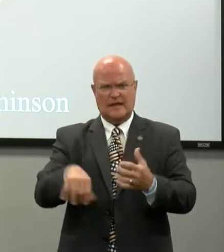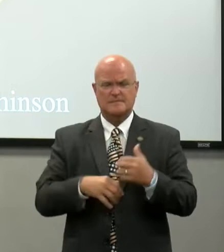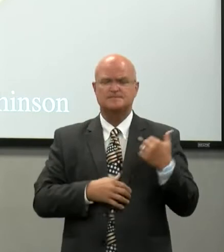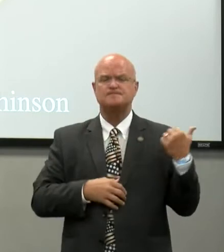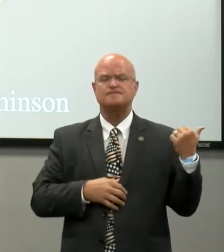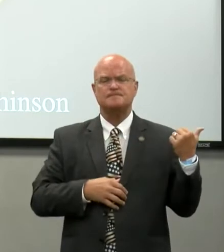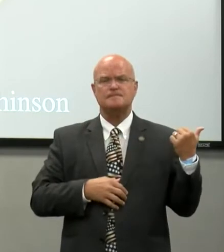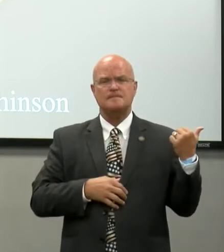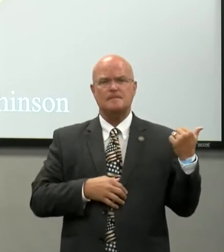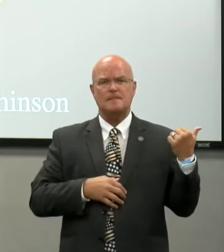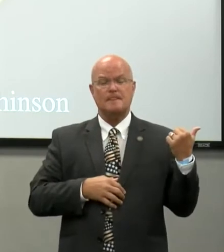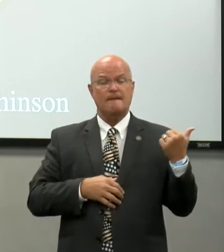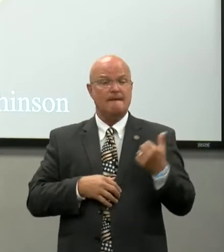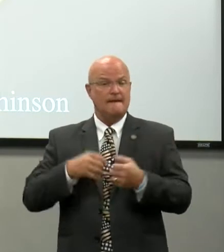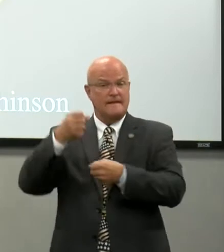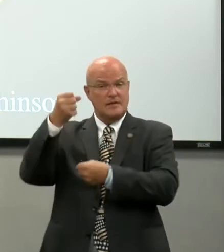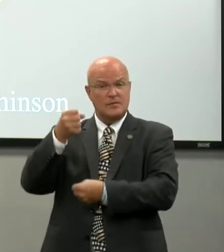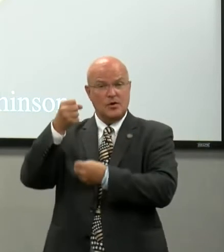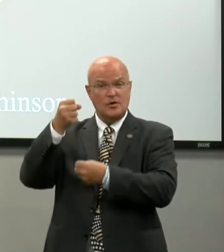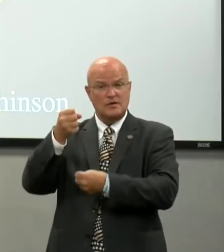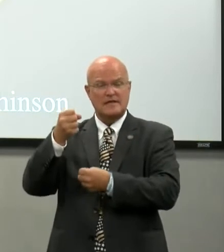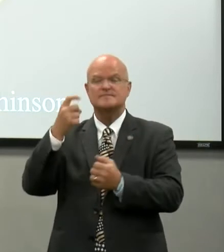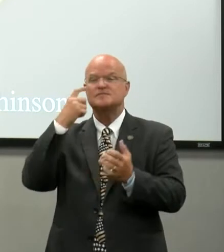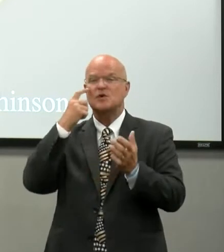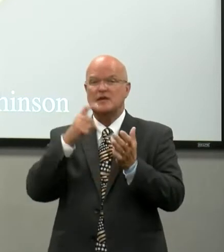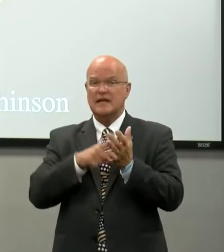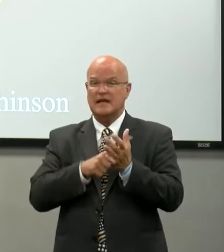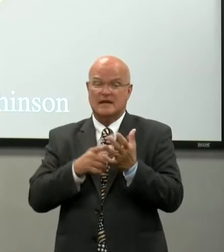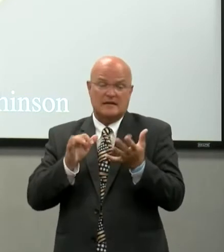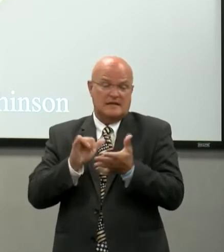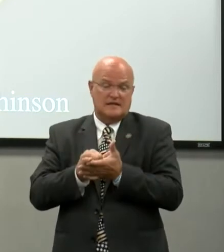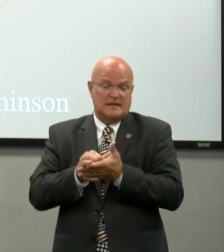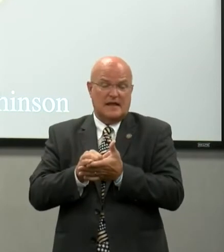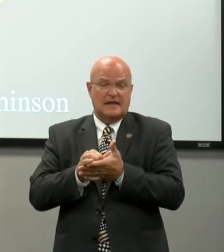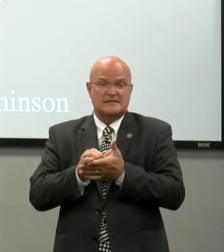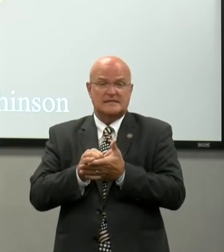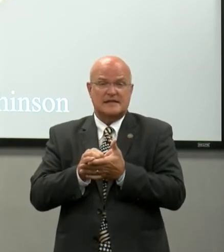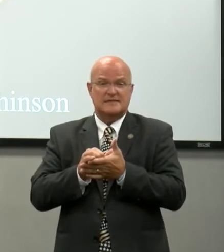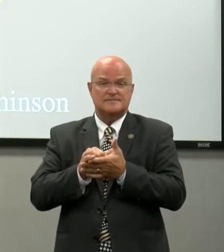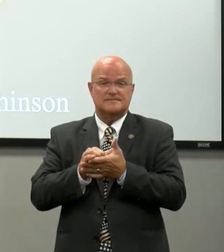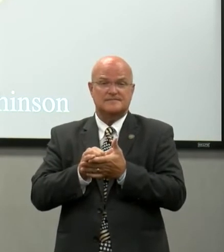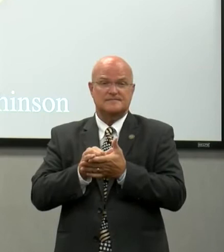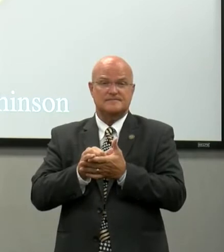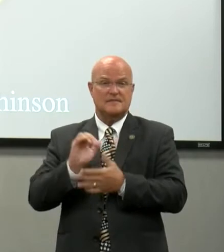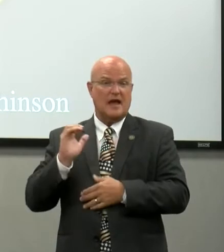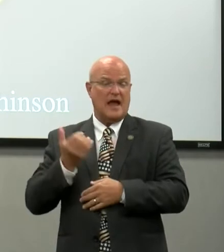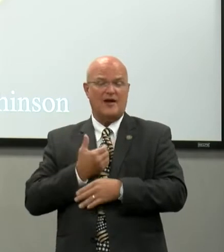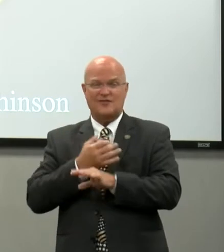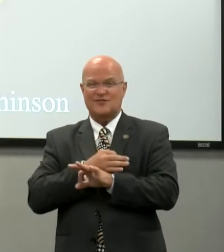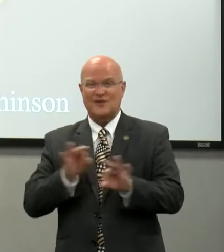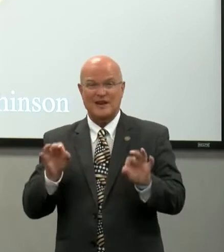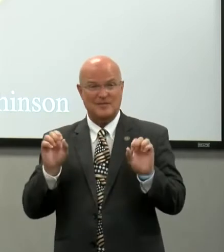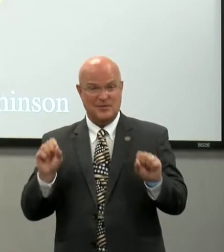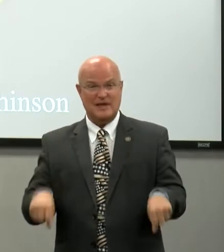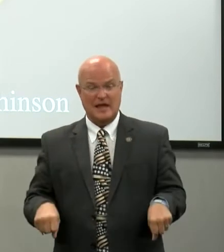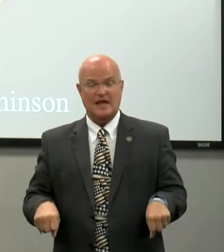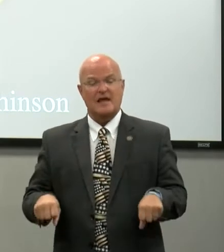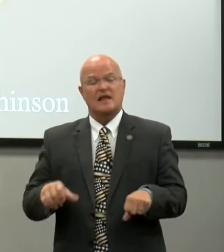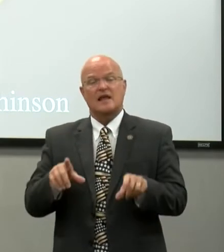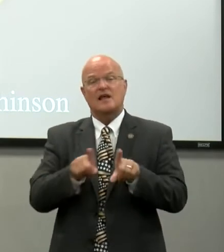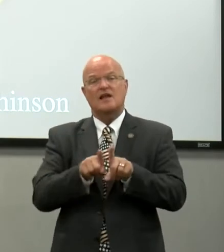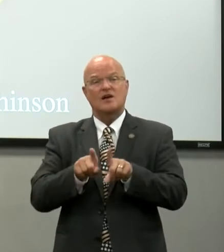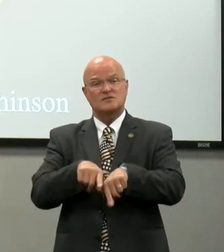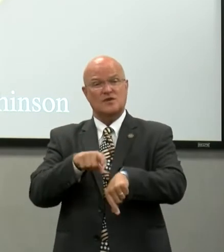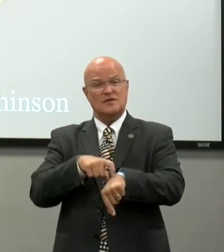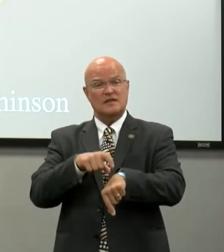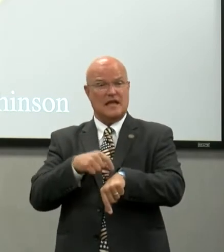Well, in terms of protest, we recognize that's a reality of our freedoms and also the